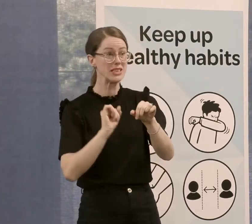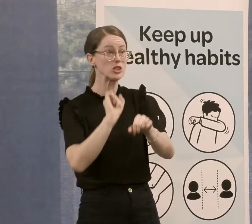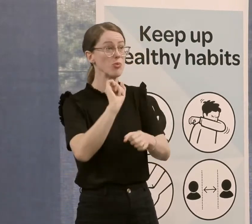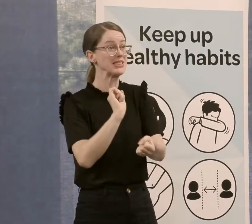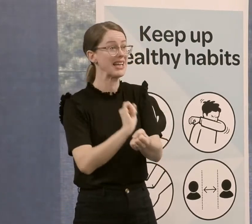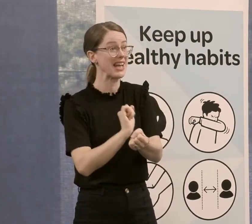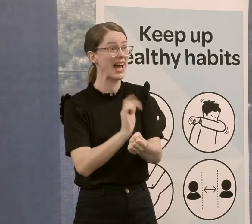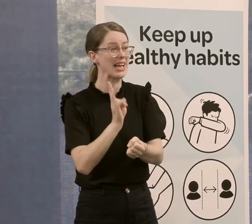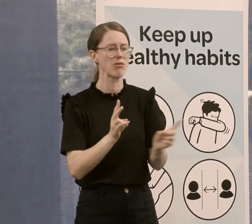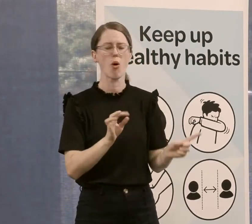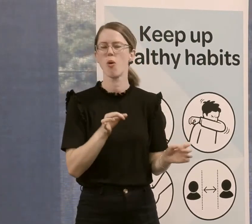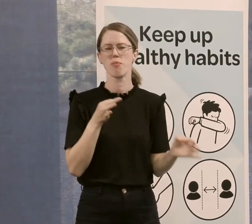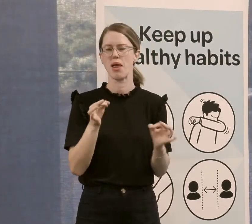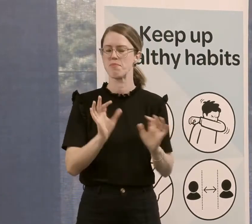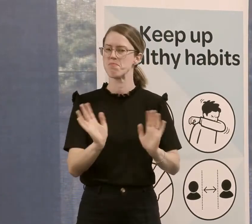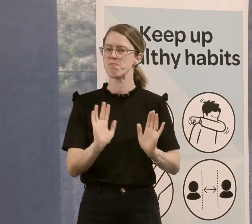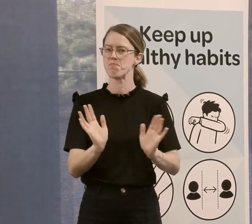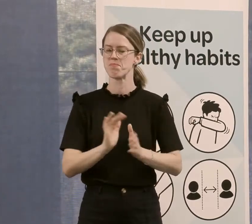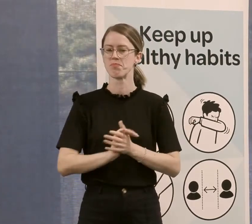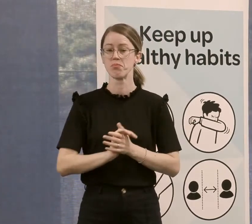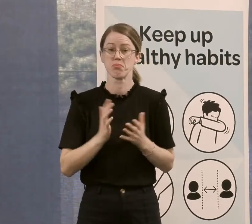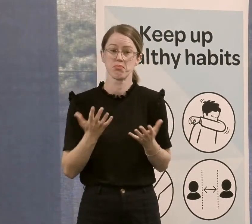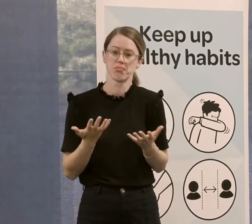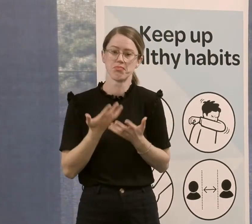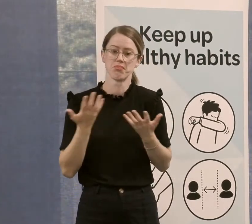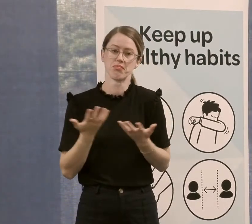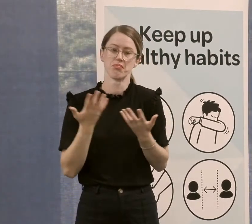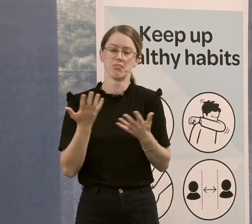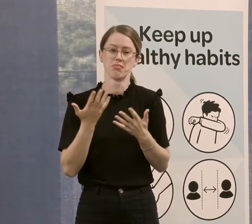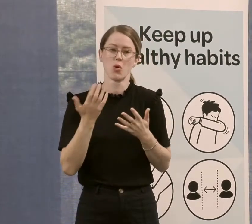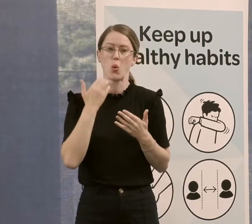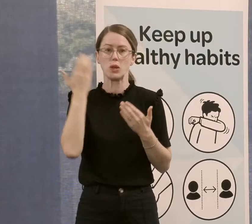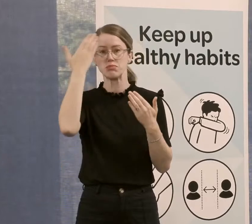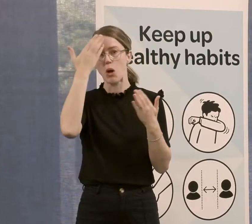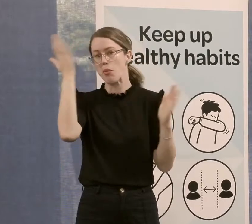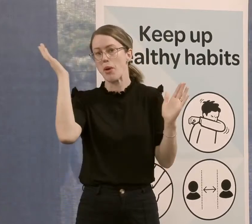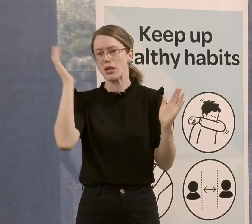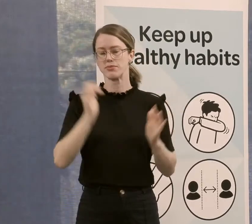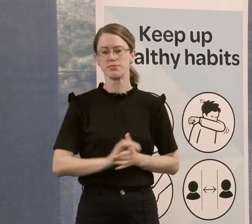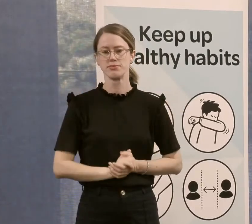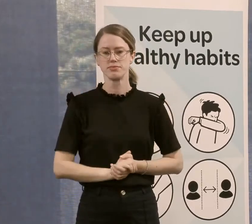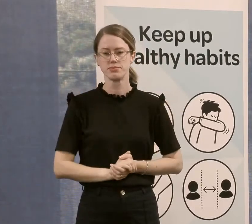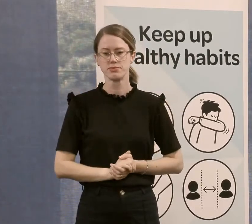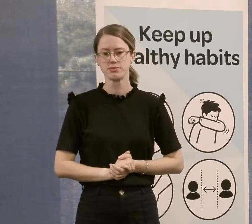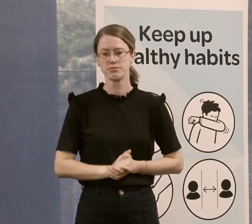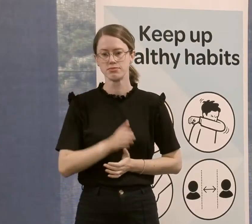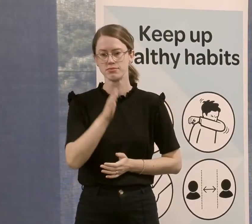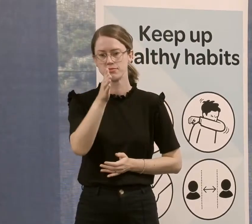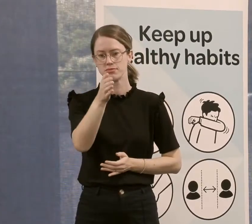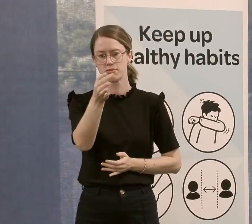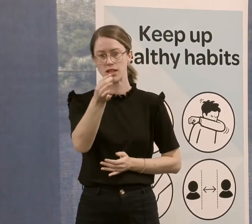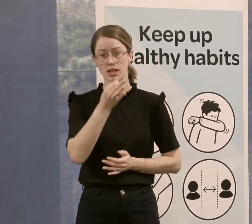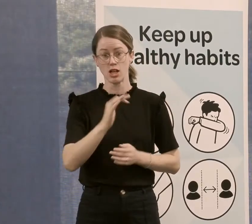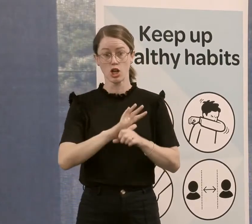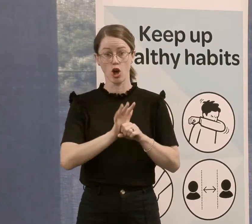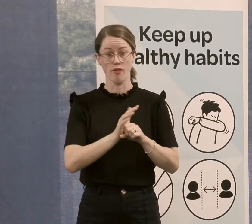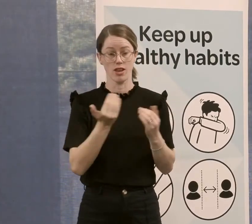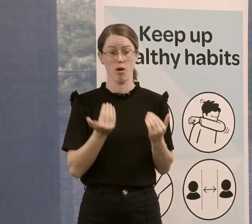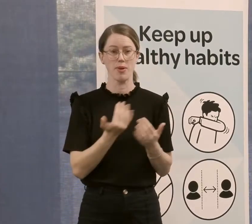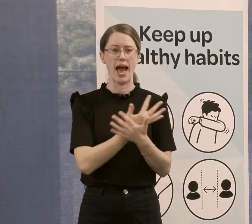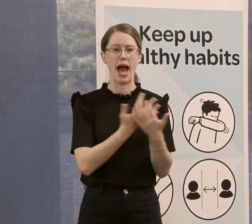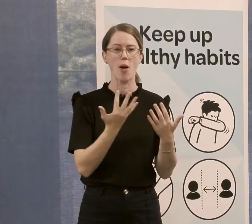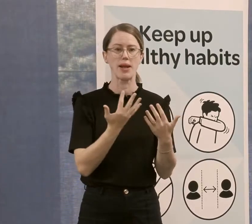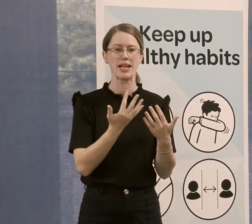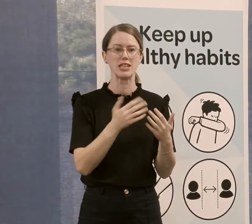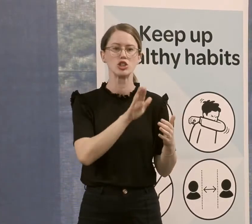event? We haven't planned for that, but of course we'll keep every option on the table. How many of the current cases are kids who caught